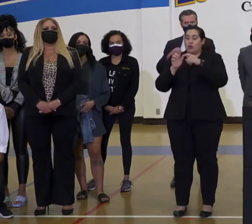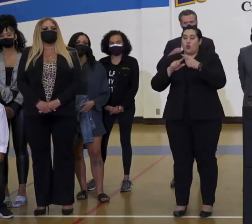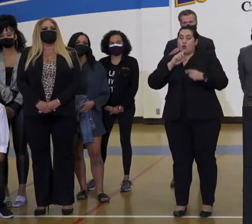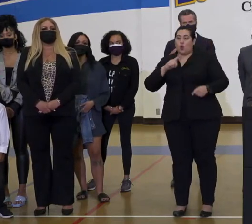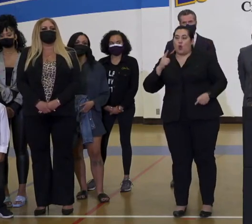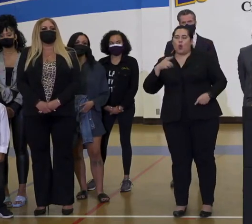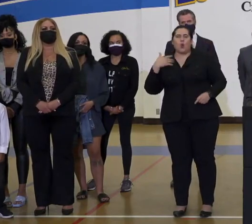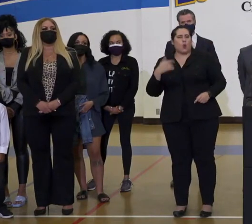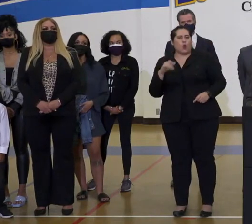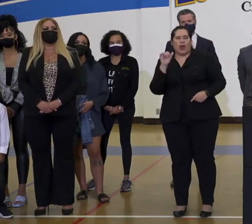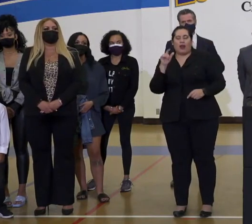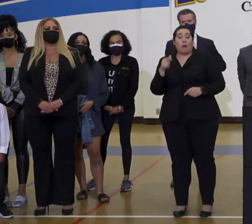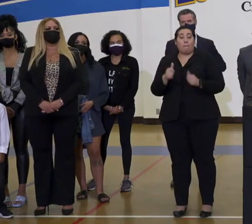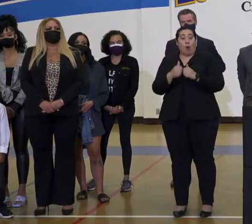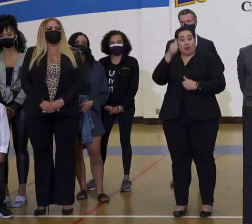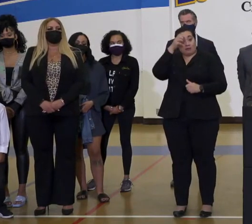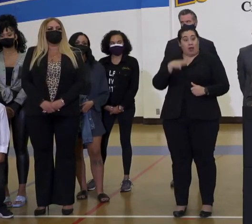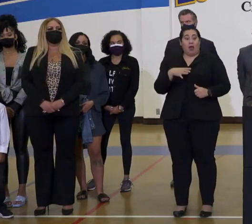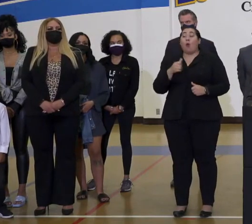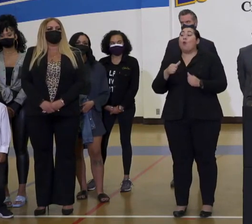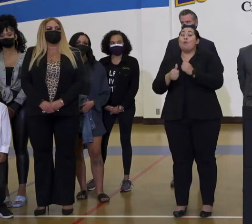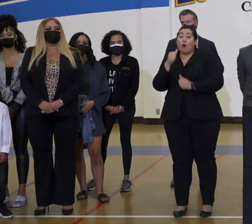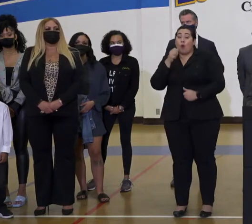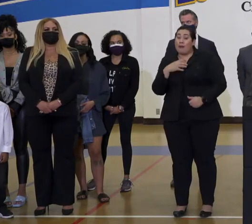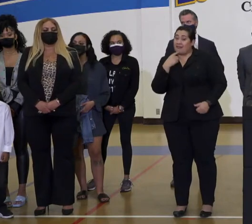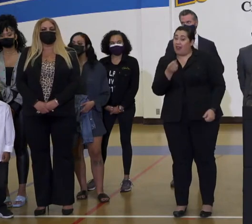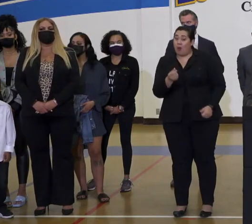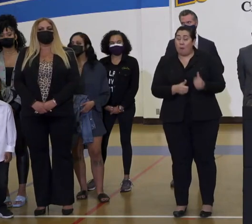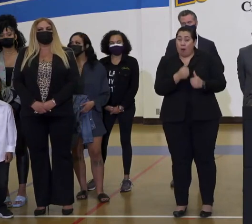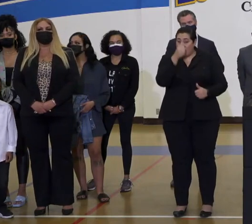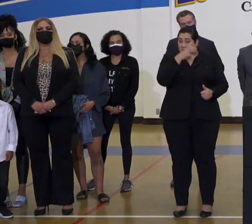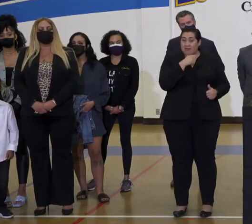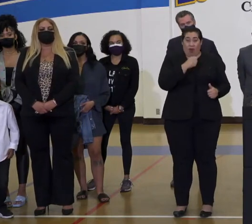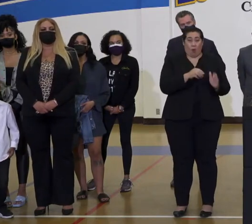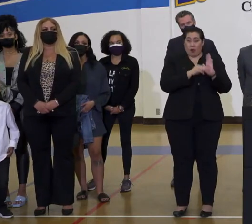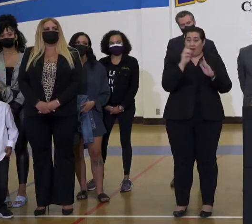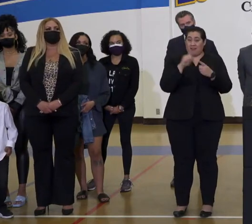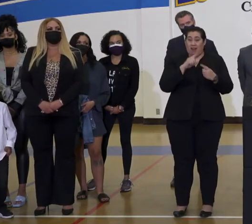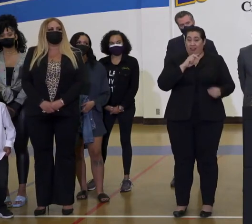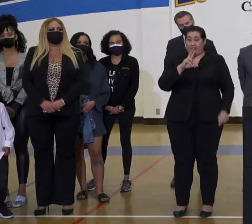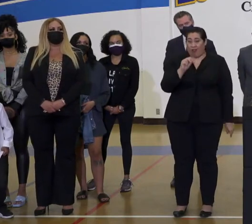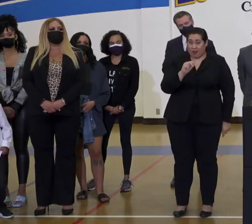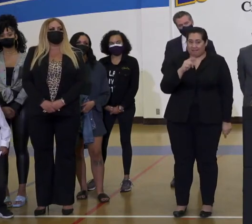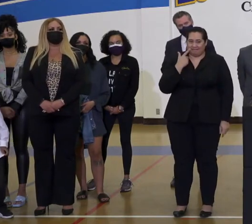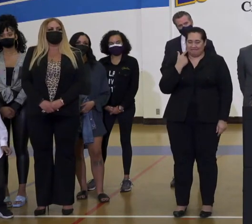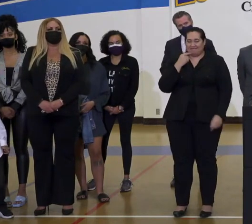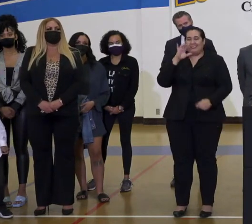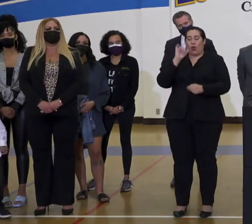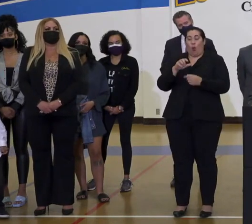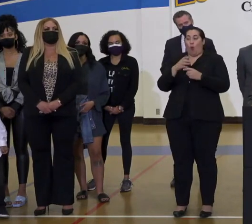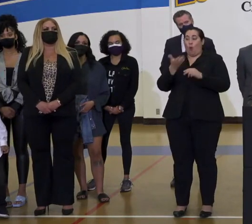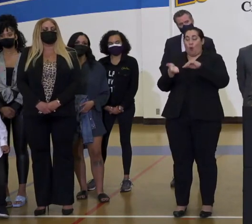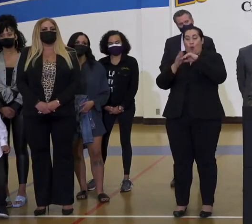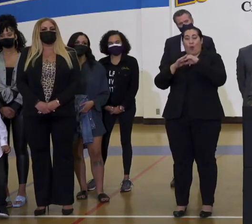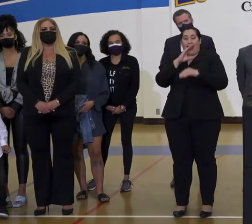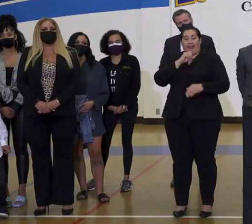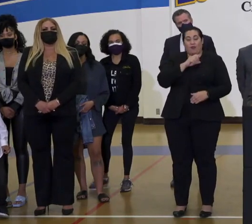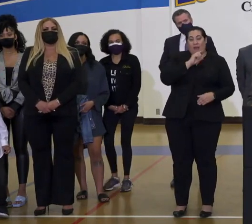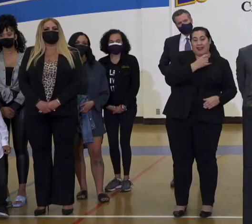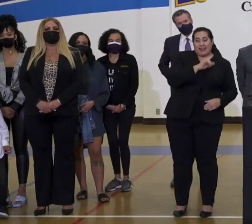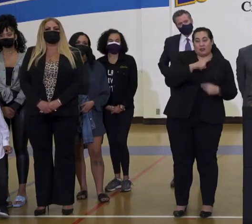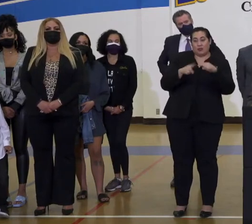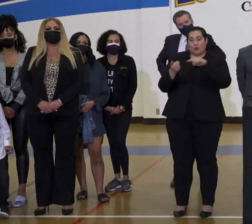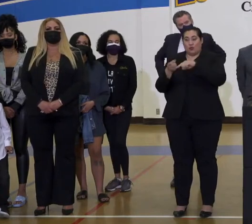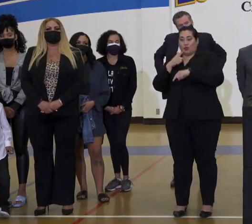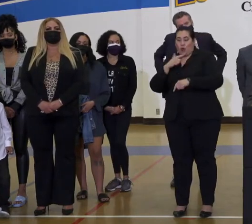women will tell you, most men don't mature until they're 30. So just raising it from 18, 20 to 21 will have a drastic improvement.